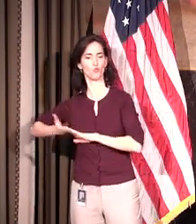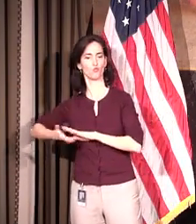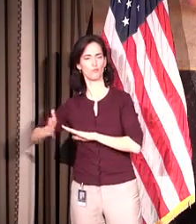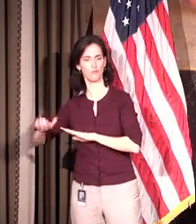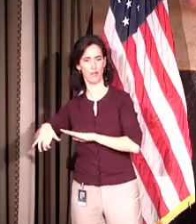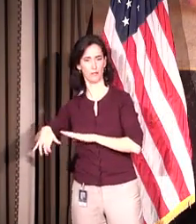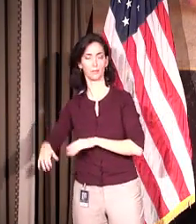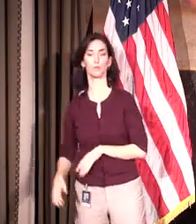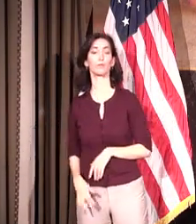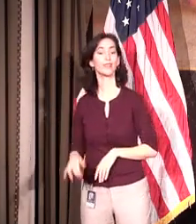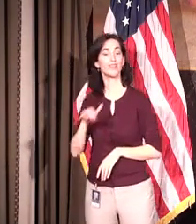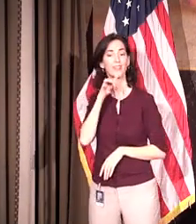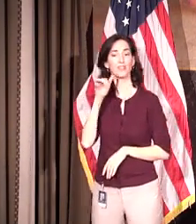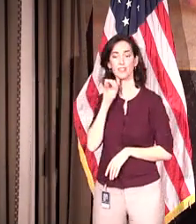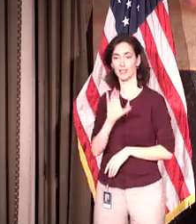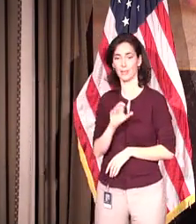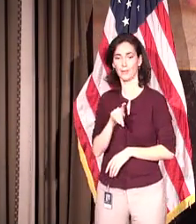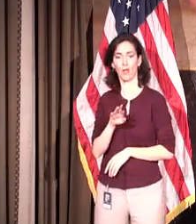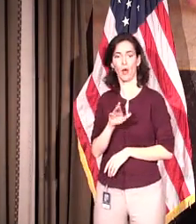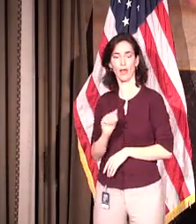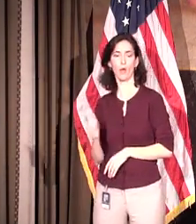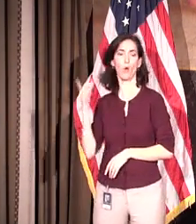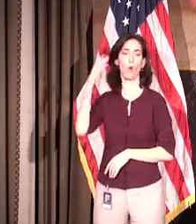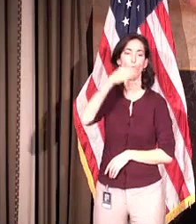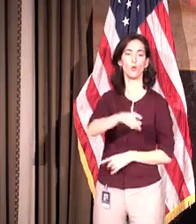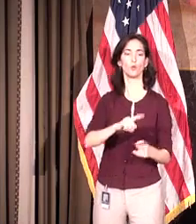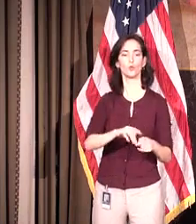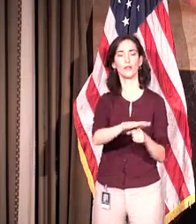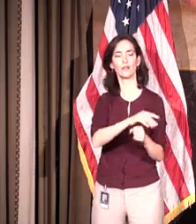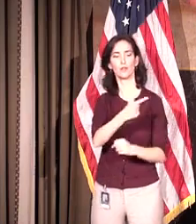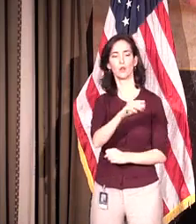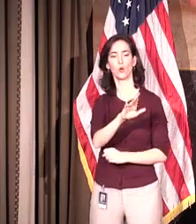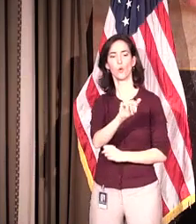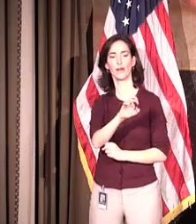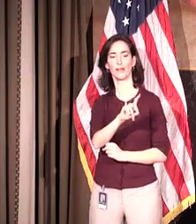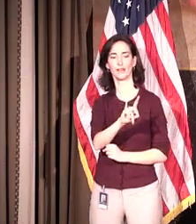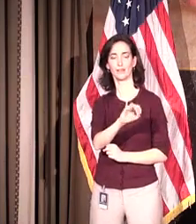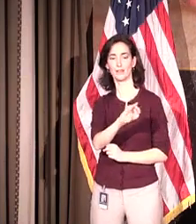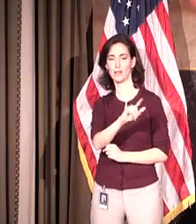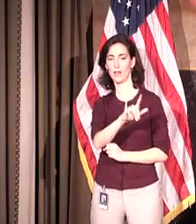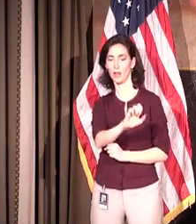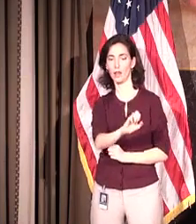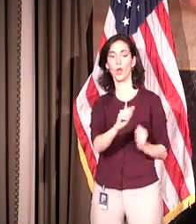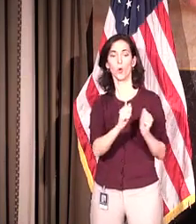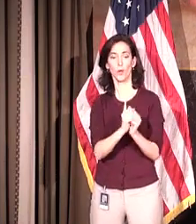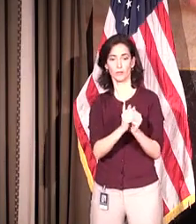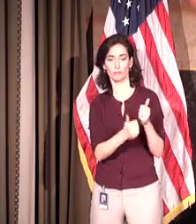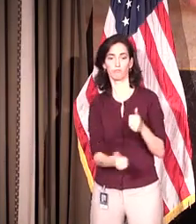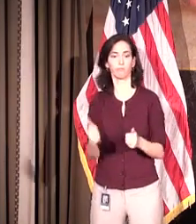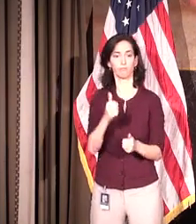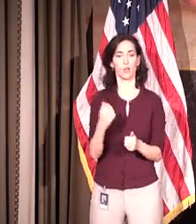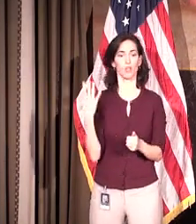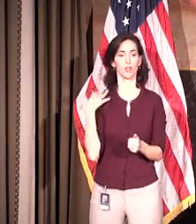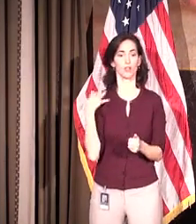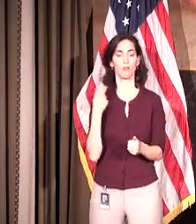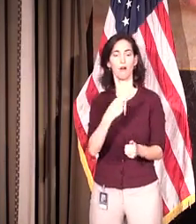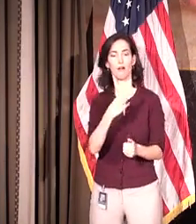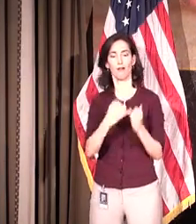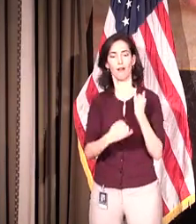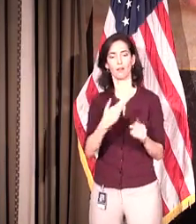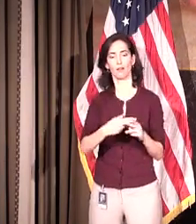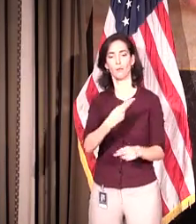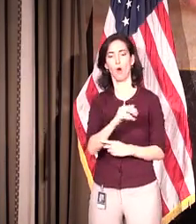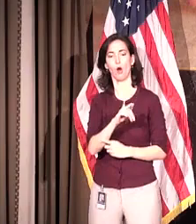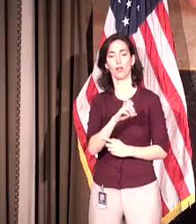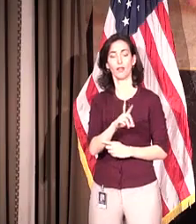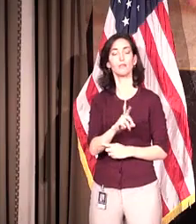CPRA was on the ground yesterday in Grand Isle with Major General Holland, who commands the Mississippi Division of the